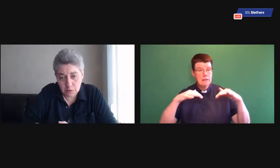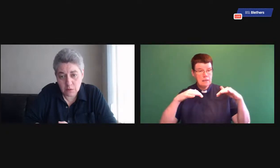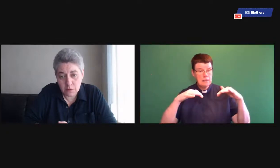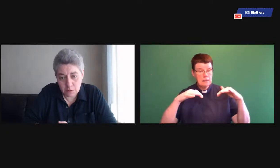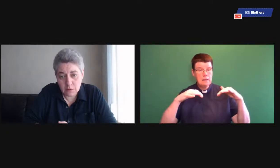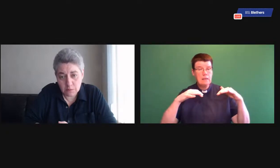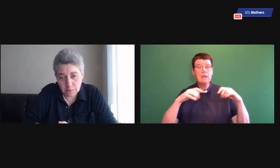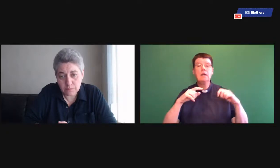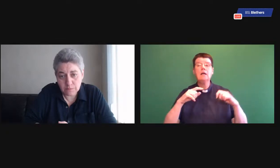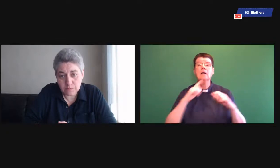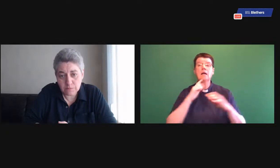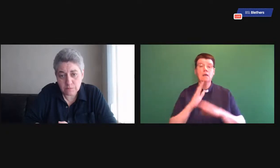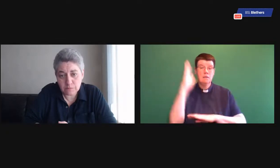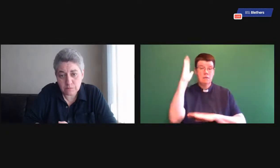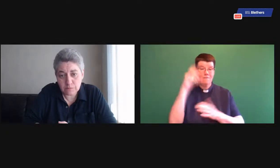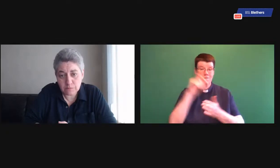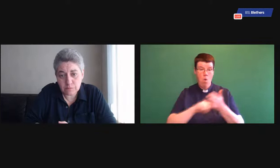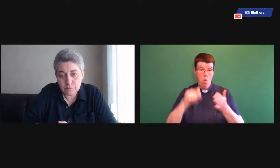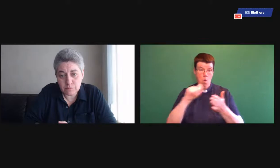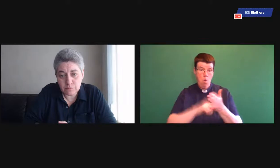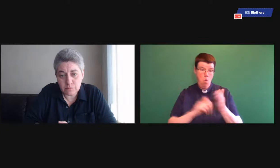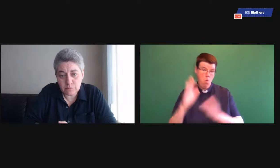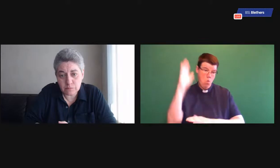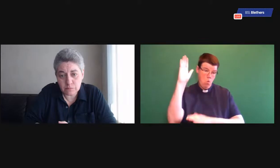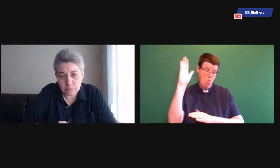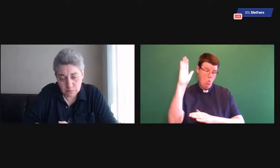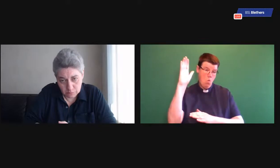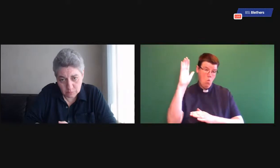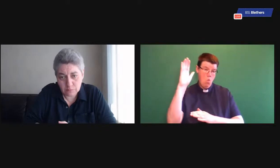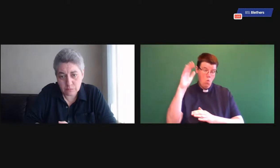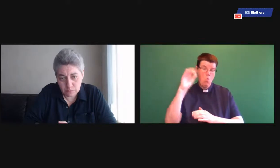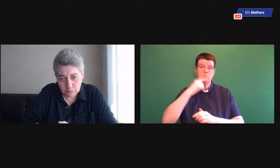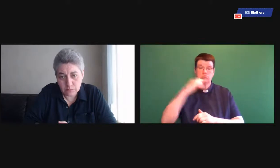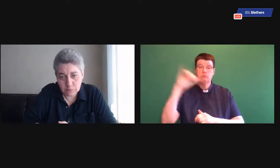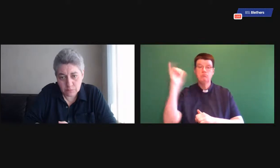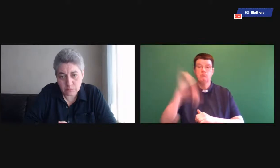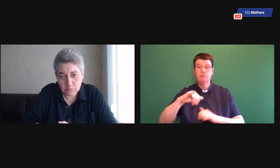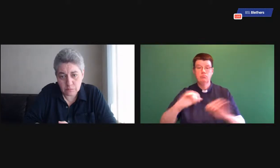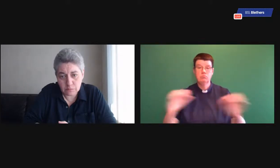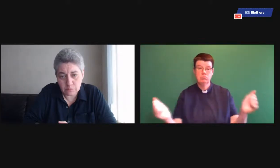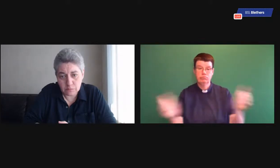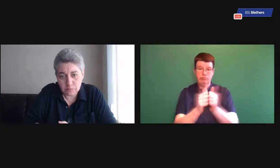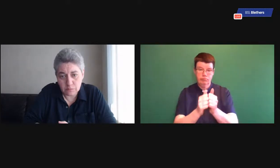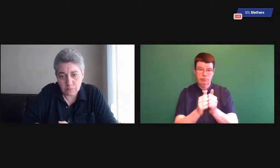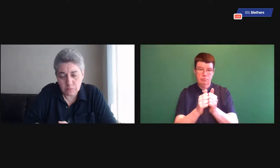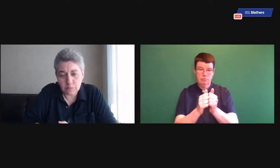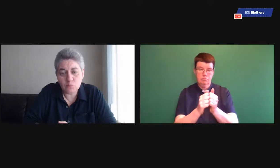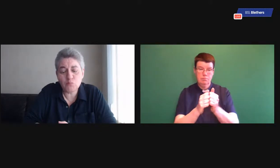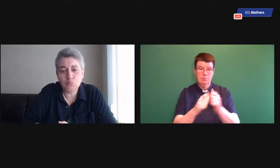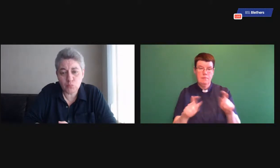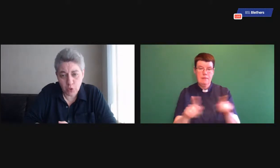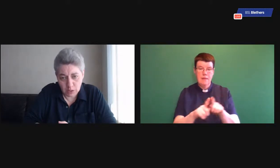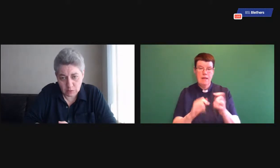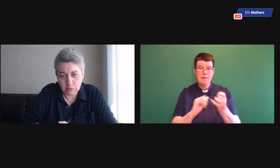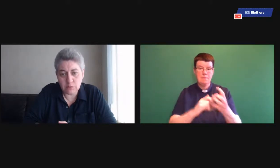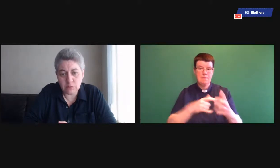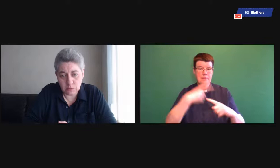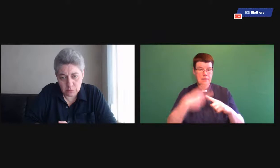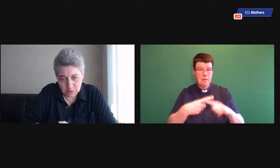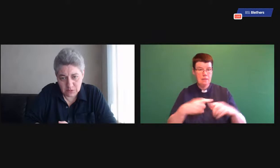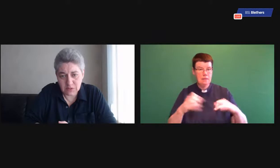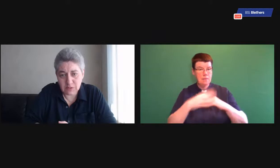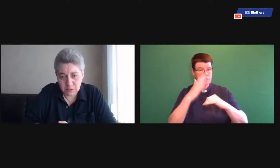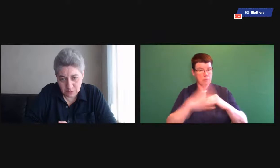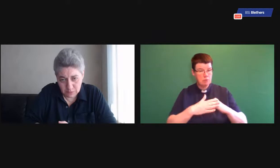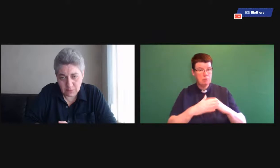It was at the General Assembly, and there was a vote given, and the vote was that